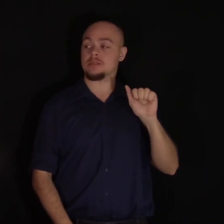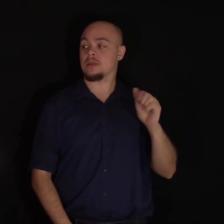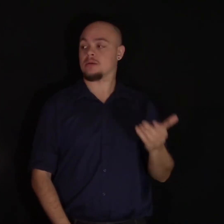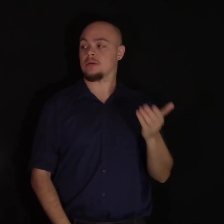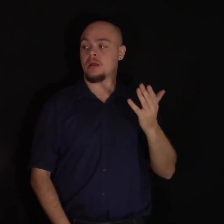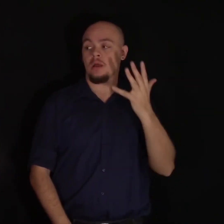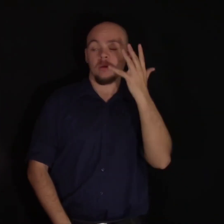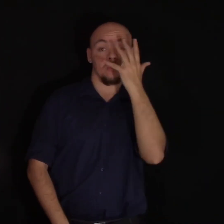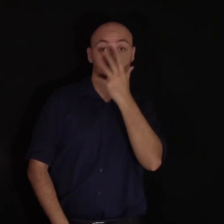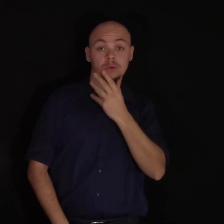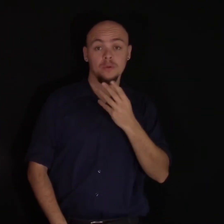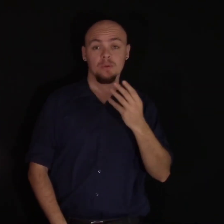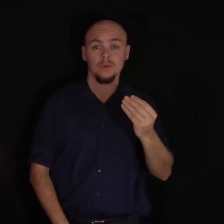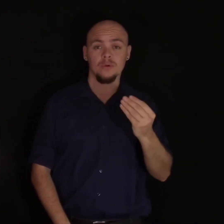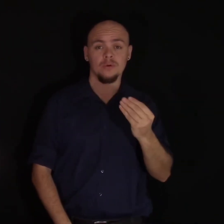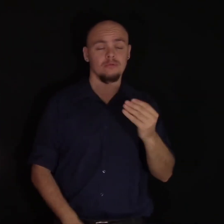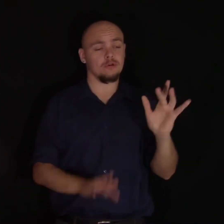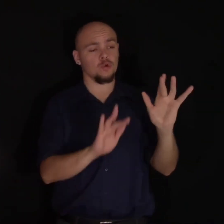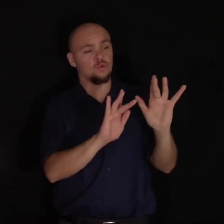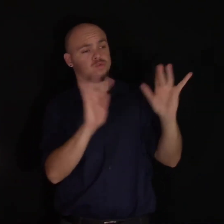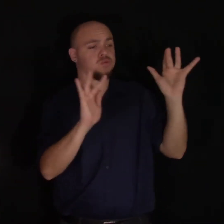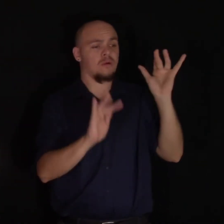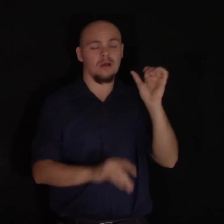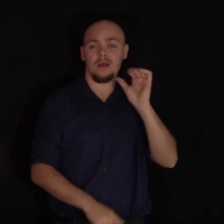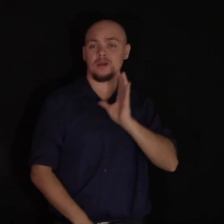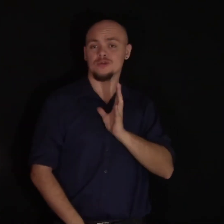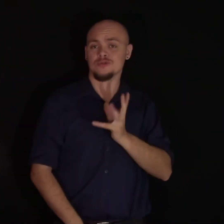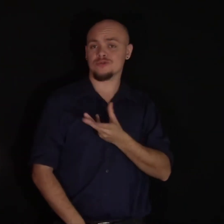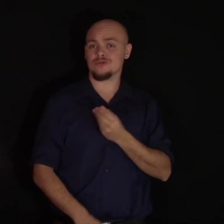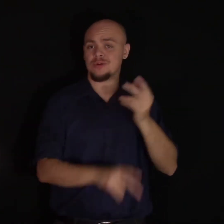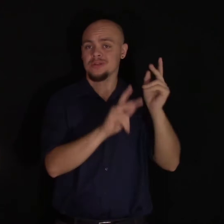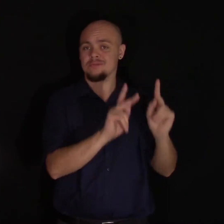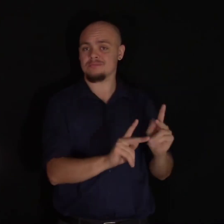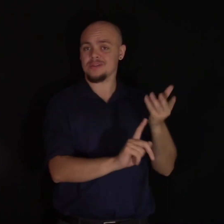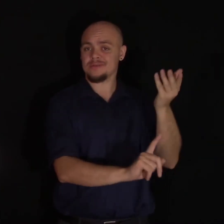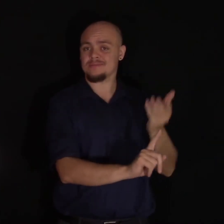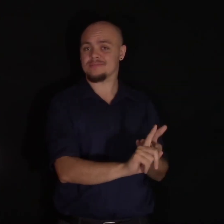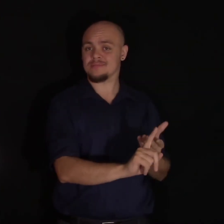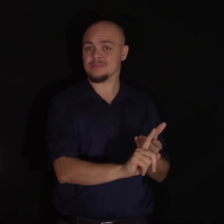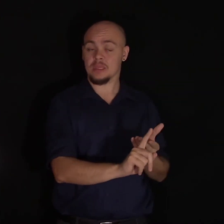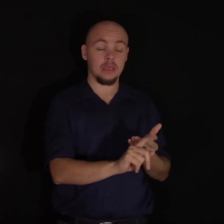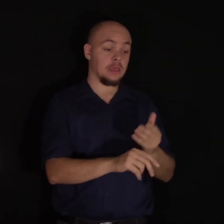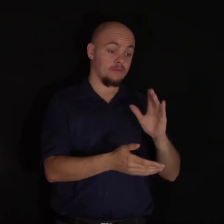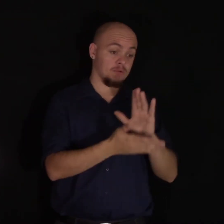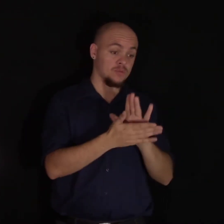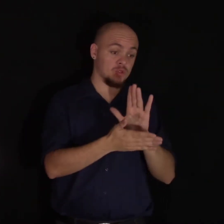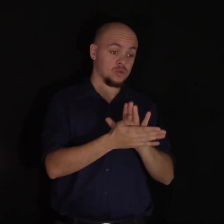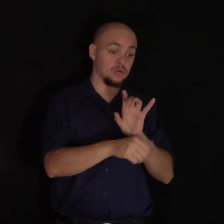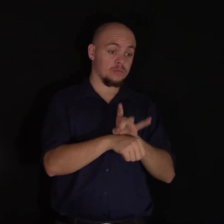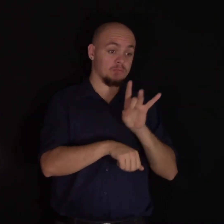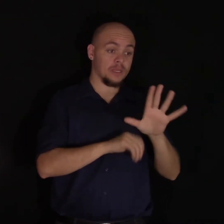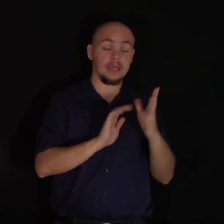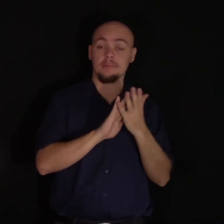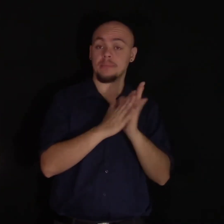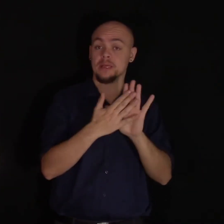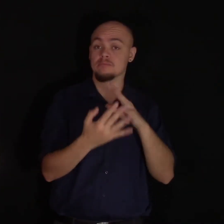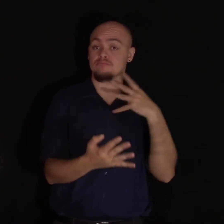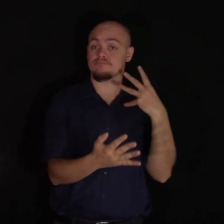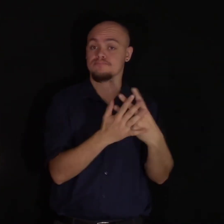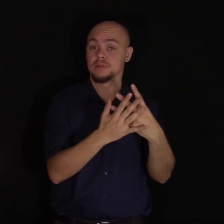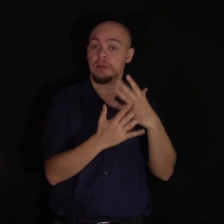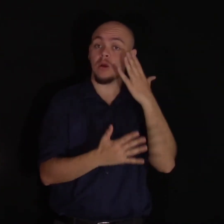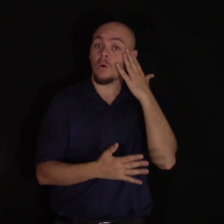vibrant, transgendered woman, Bhumika has had to overcome being expelled from school and getting incarcerated because of her